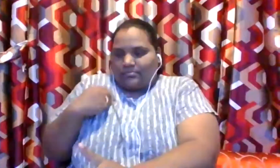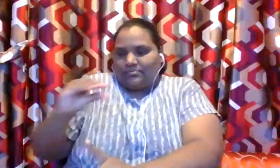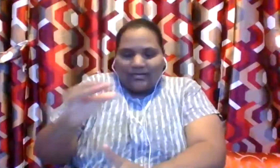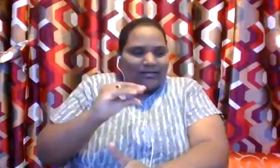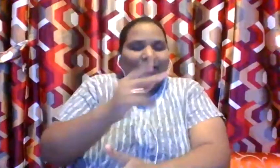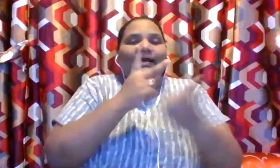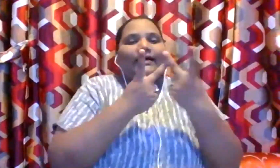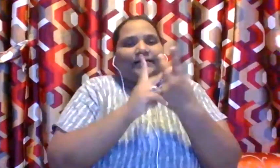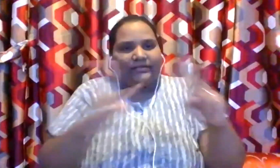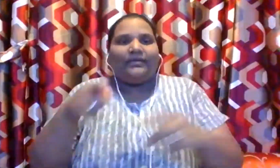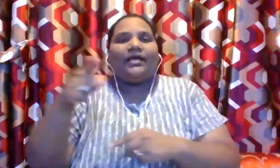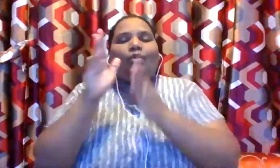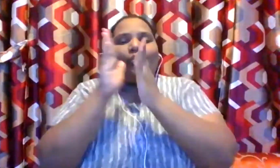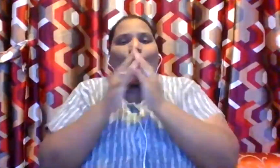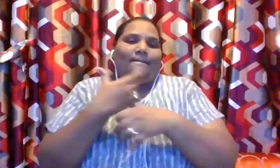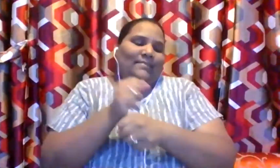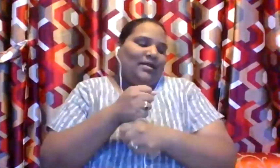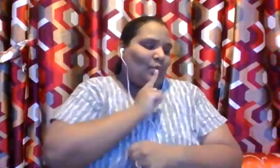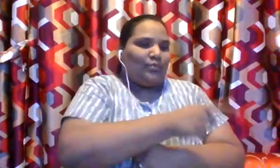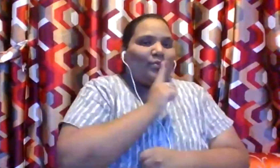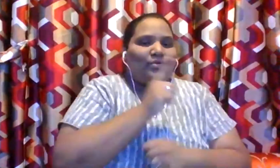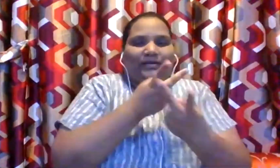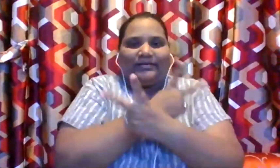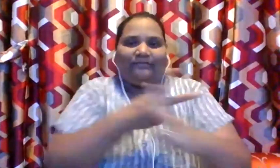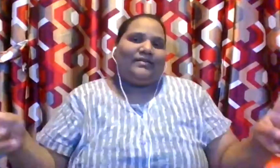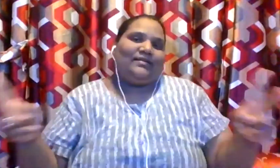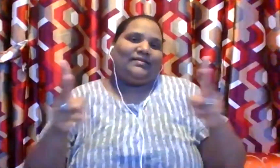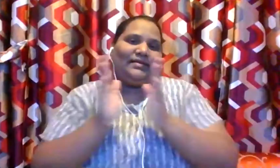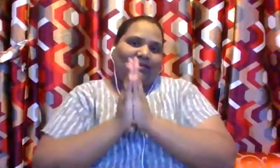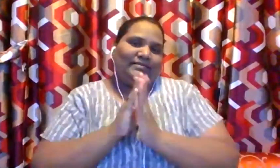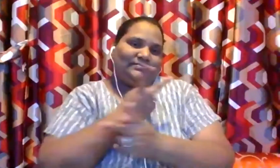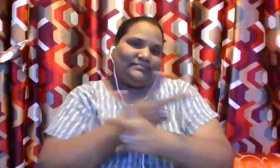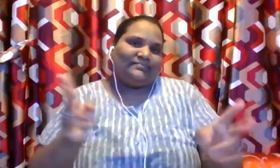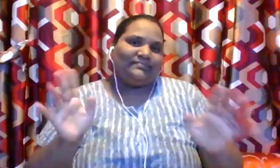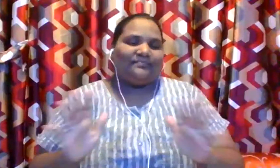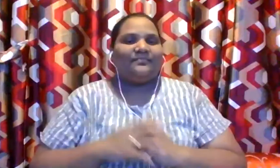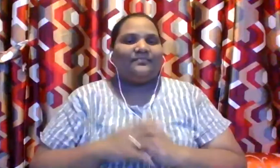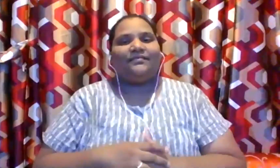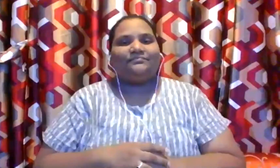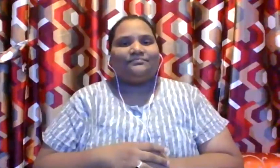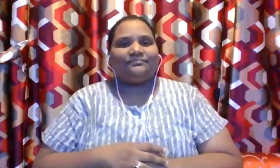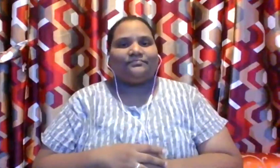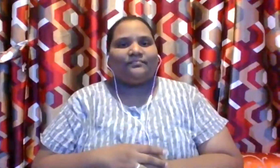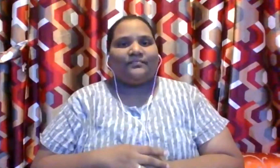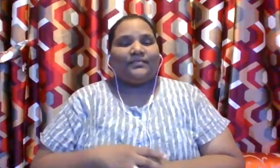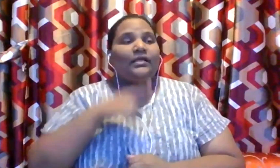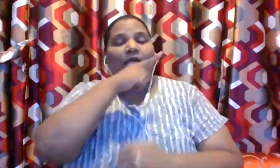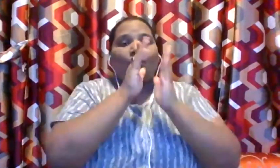possible. Therefore, they were sent to give very, very basic knowledge, very, very basic code